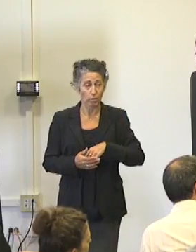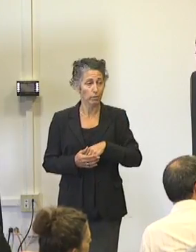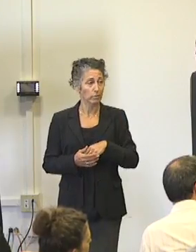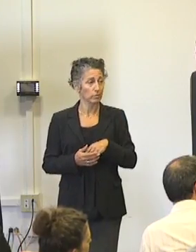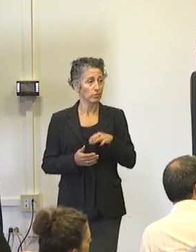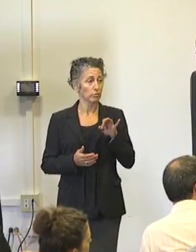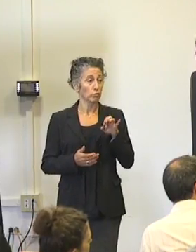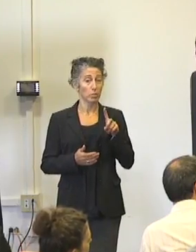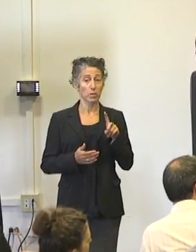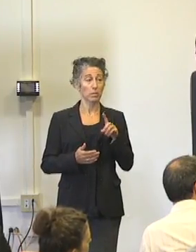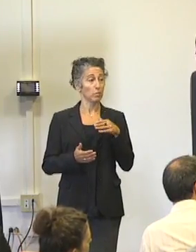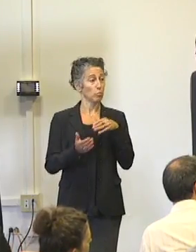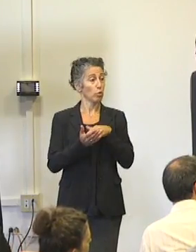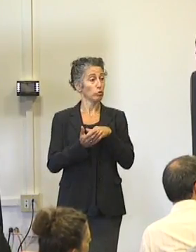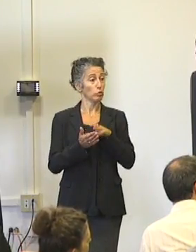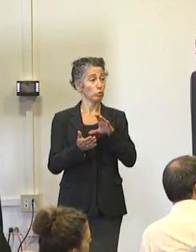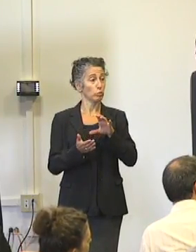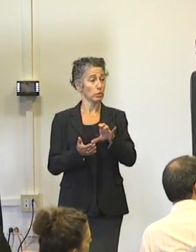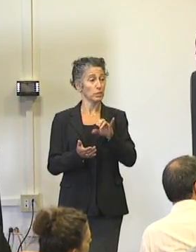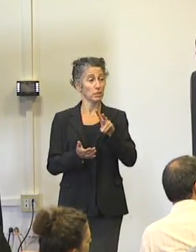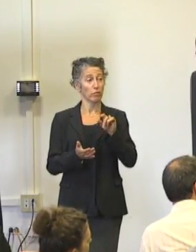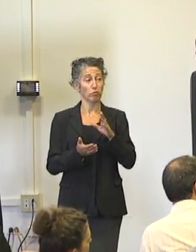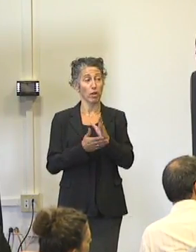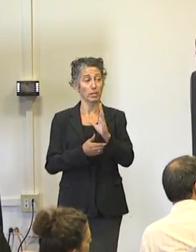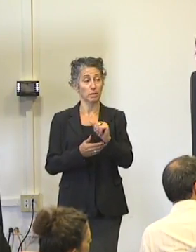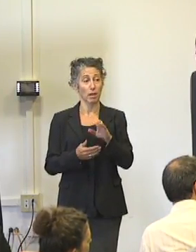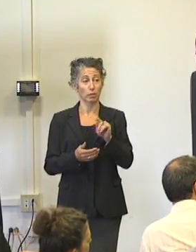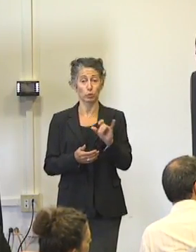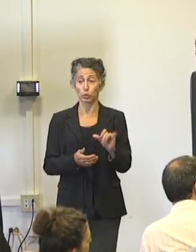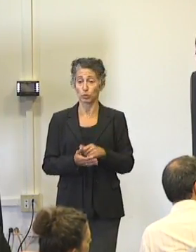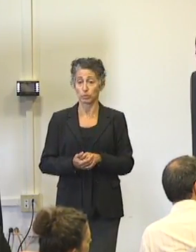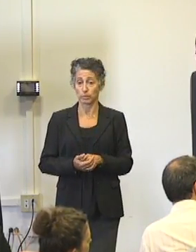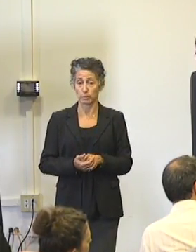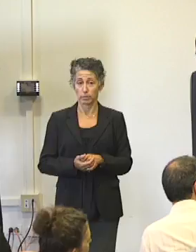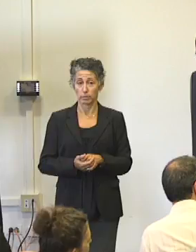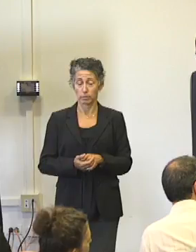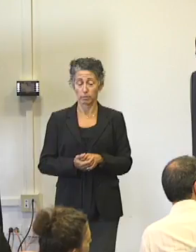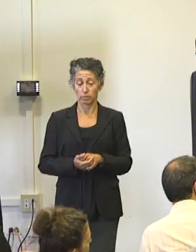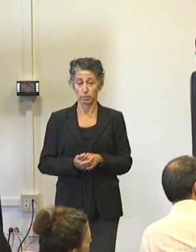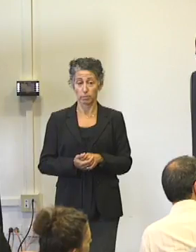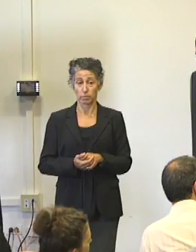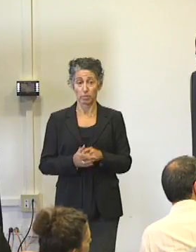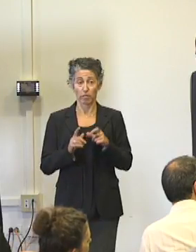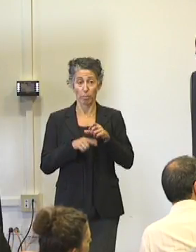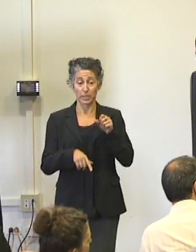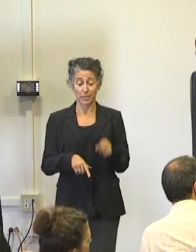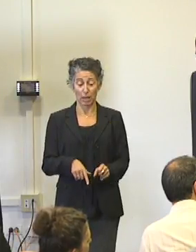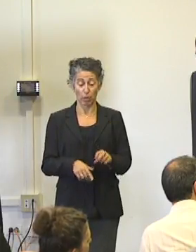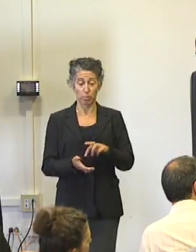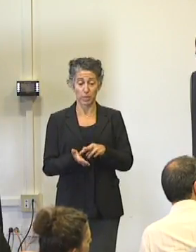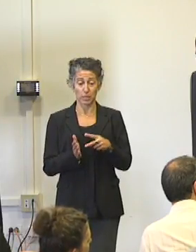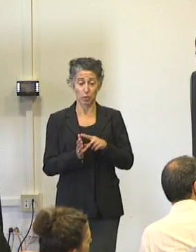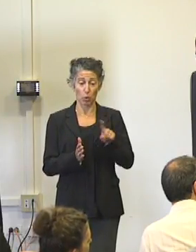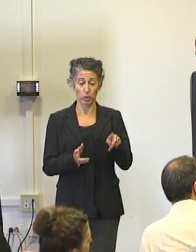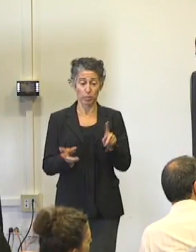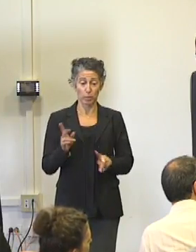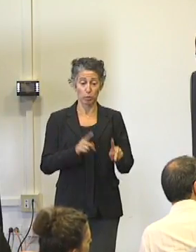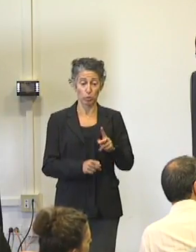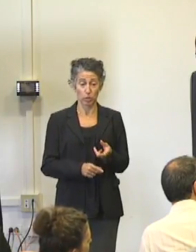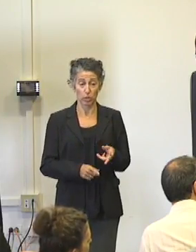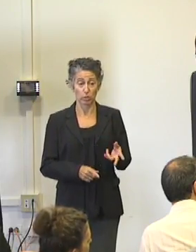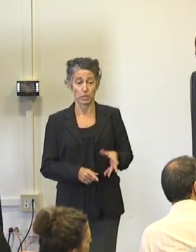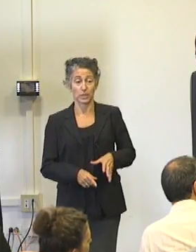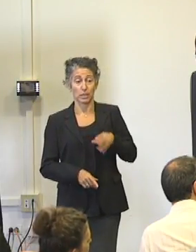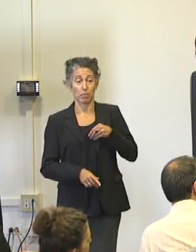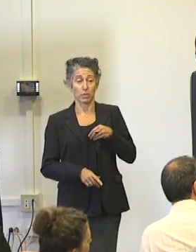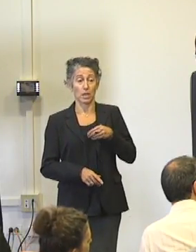Friedman opposed the Civil Rights Act too. You know, so you didn't have to be a Southerner to have these politics. Southerners were often the most vocal